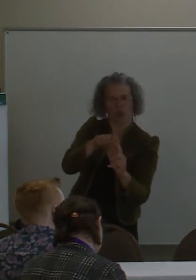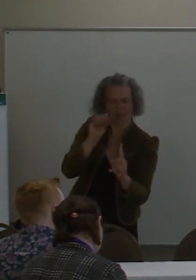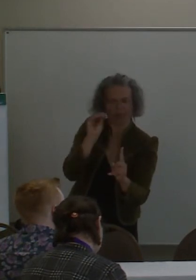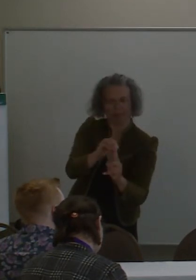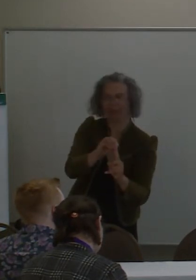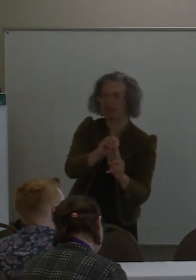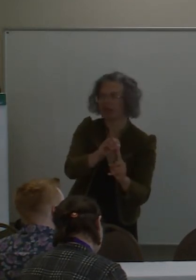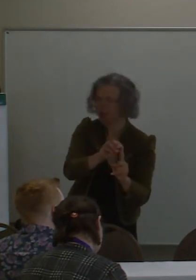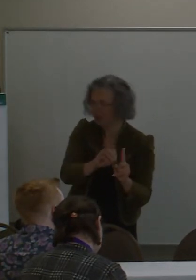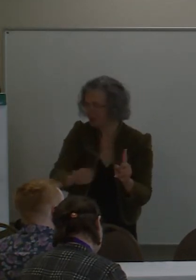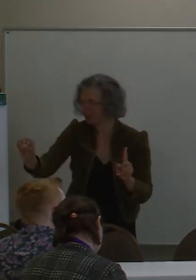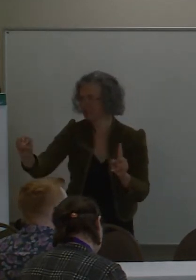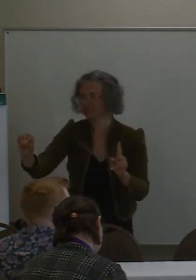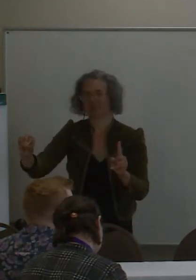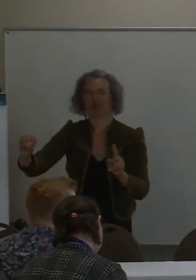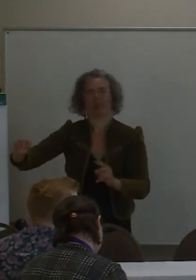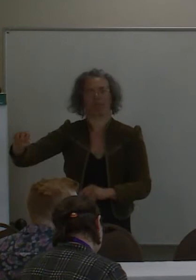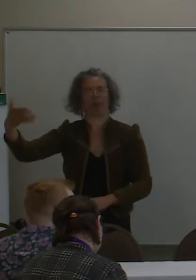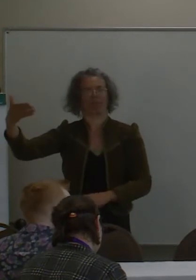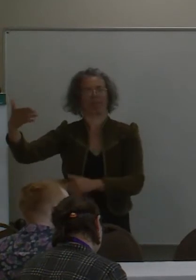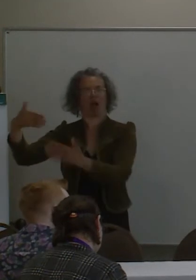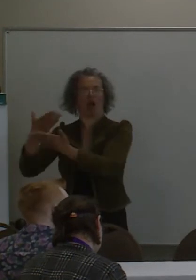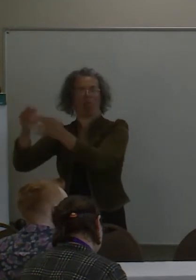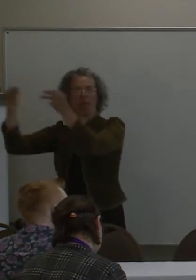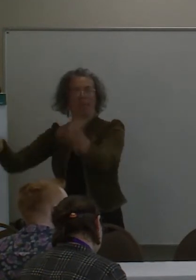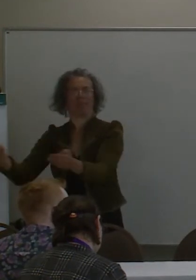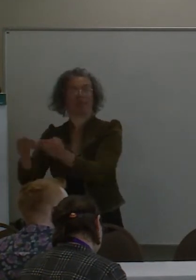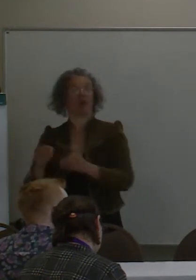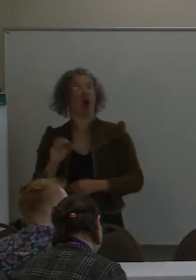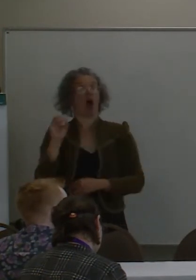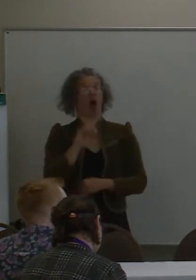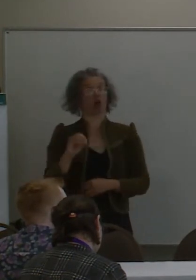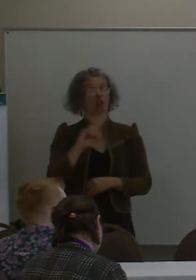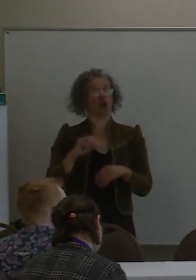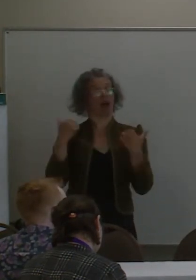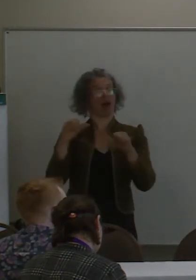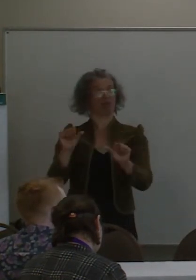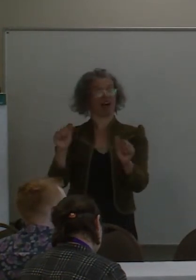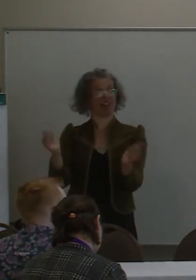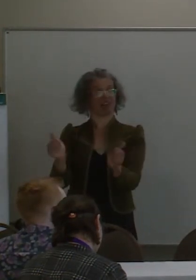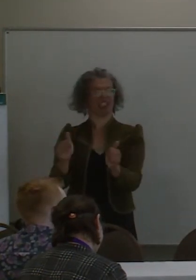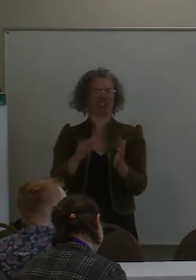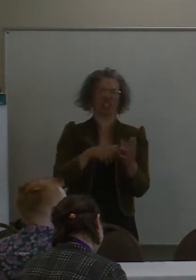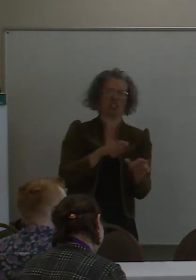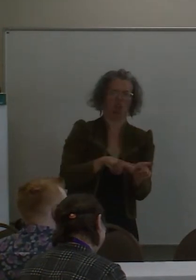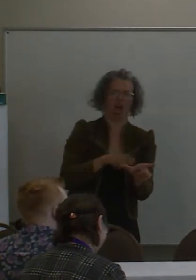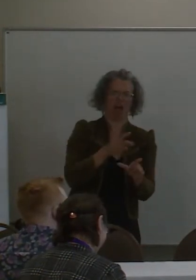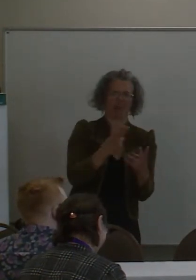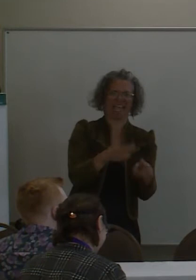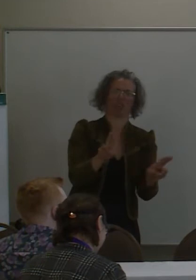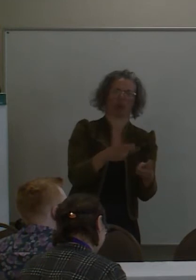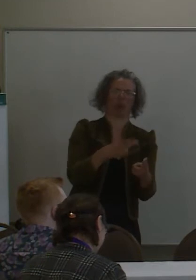Okay, so as I said, we finished by October, even though the birthday actually happened in July.